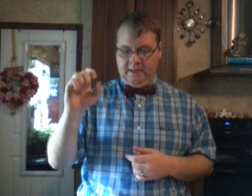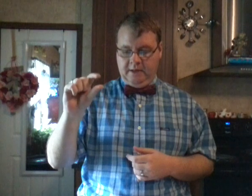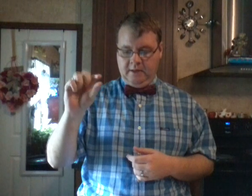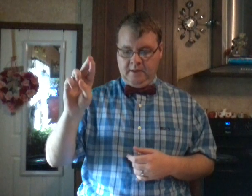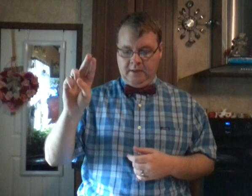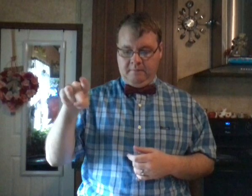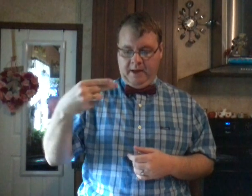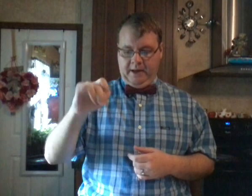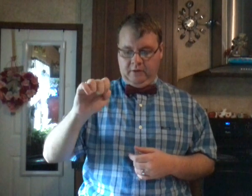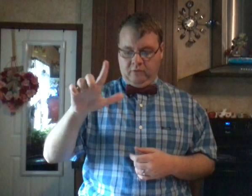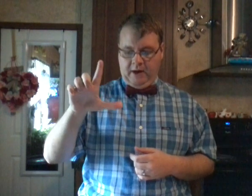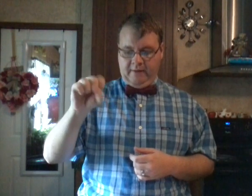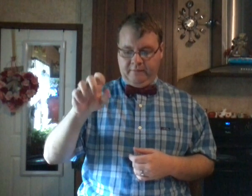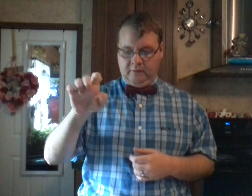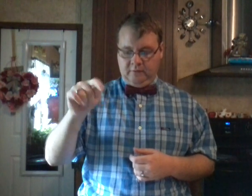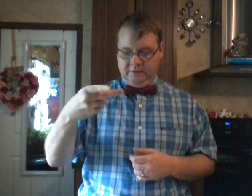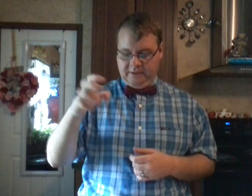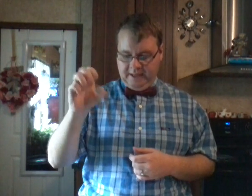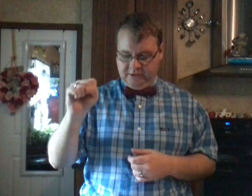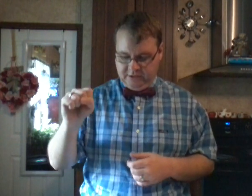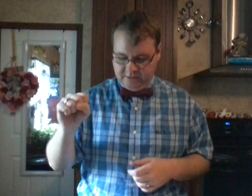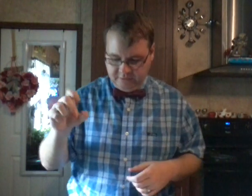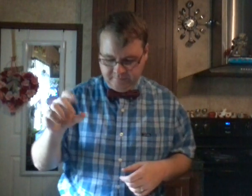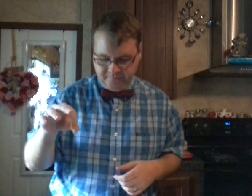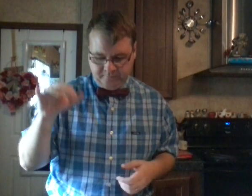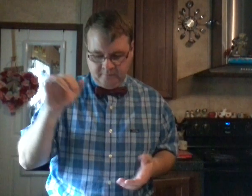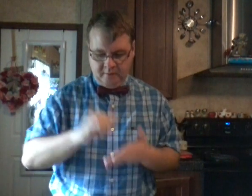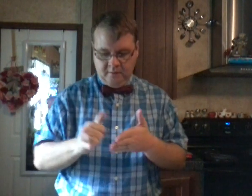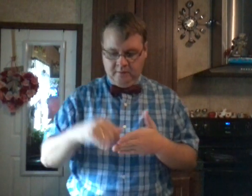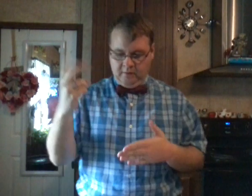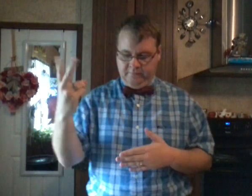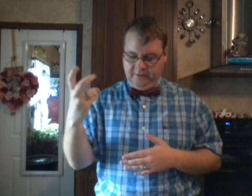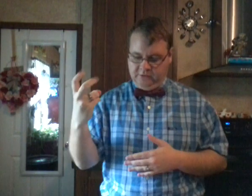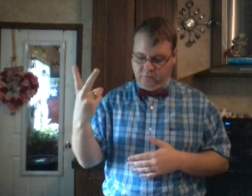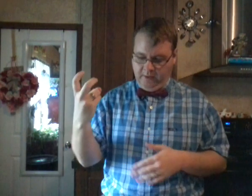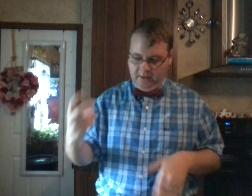said, biographical sketches of these twelve.